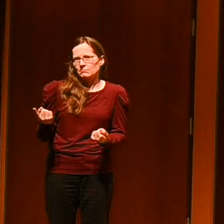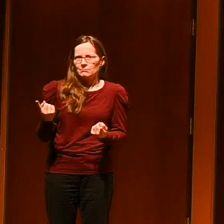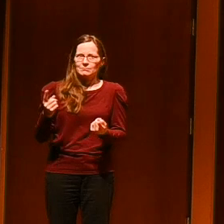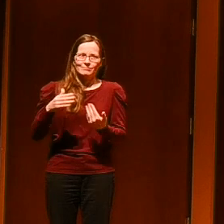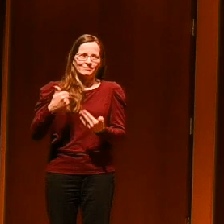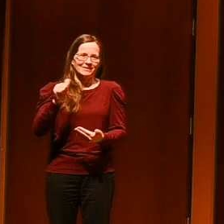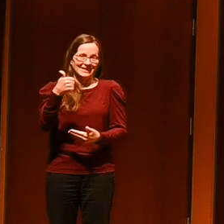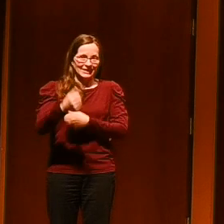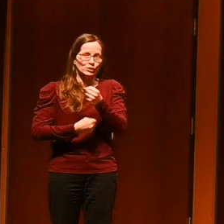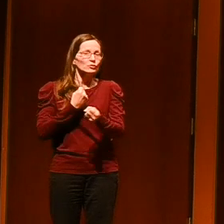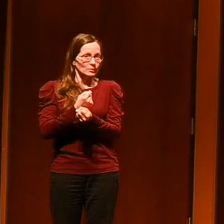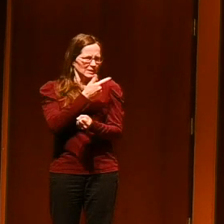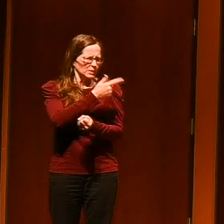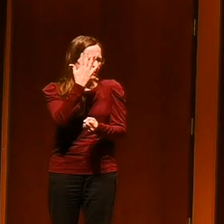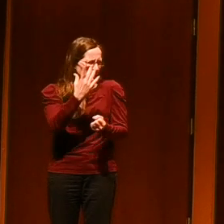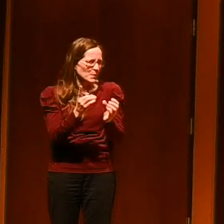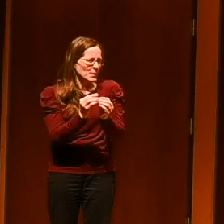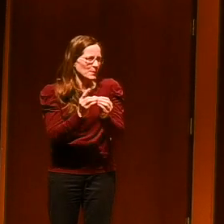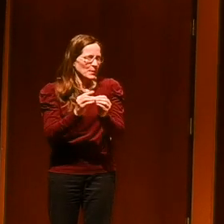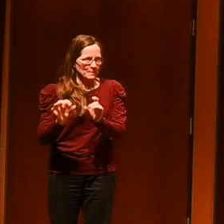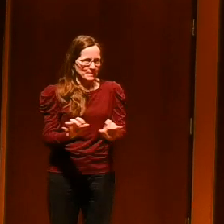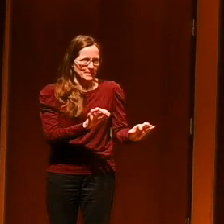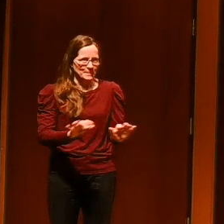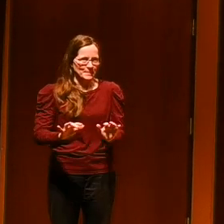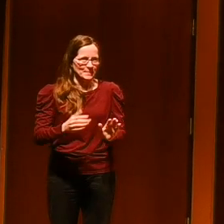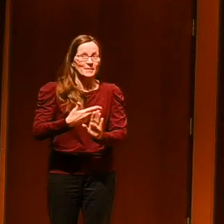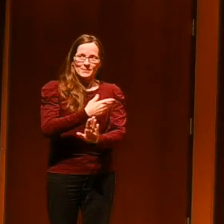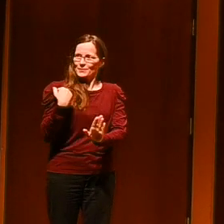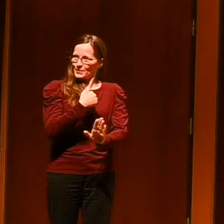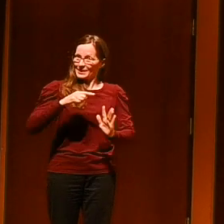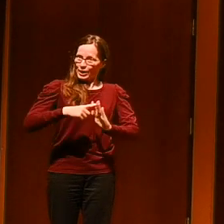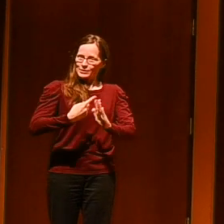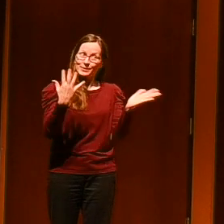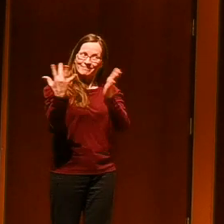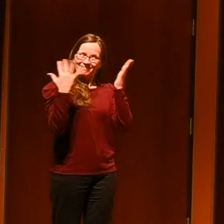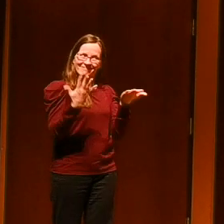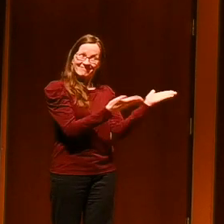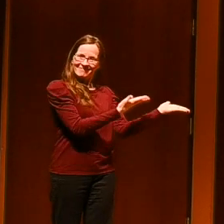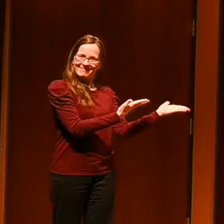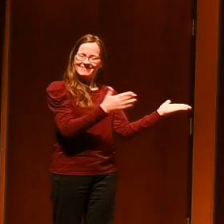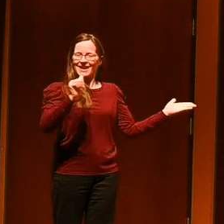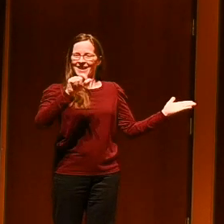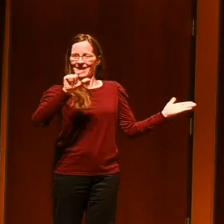perform one more piece before we begin today's program. So let's give it up for Alan Blackman.